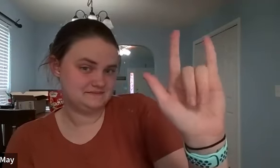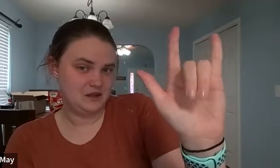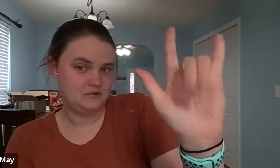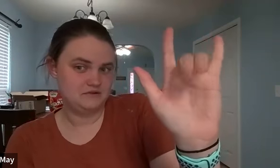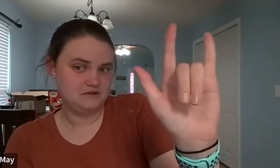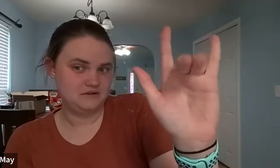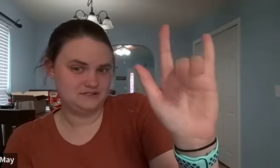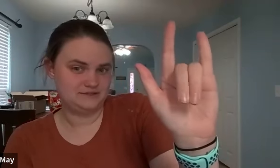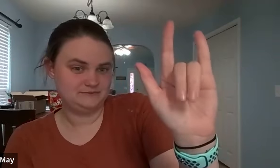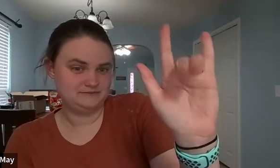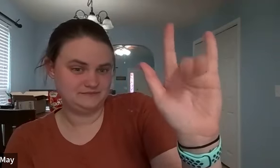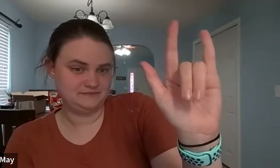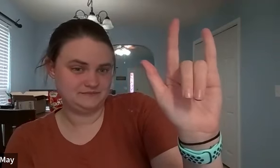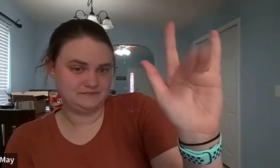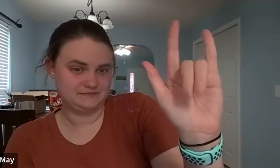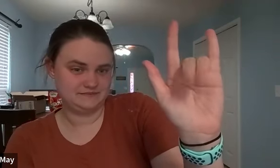I'll move a little closer.